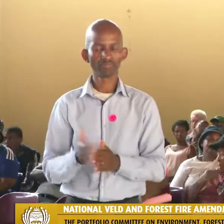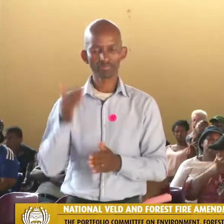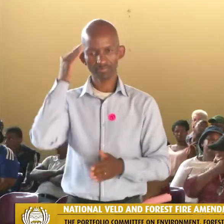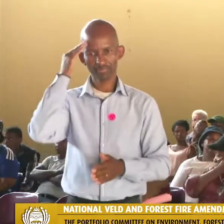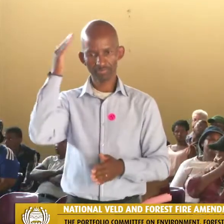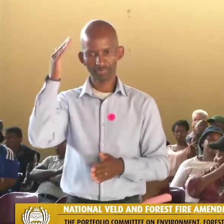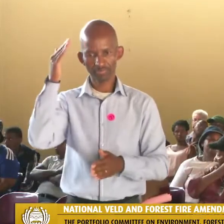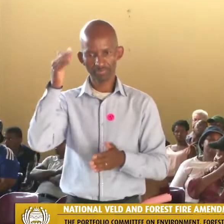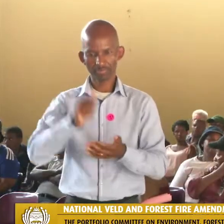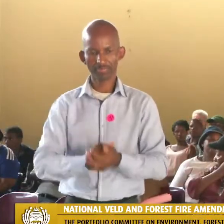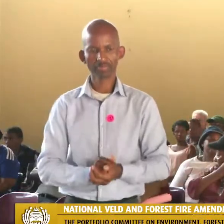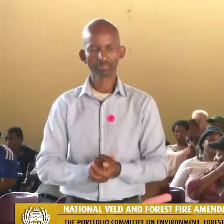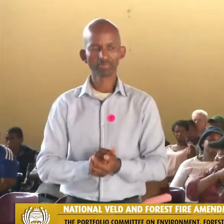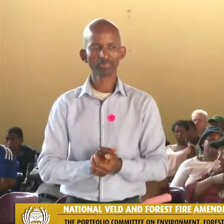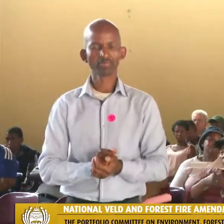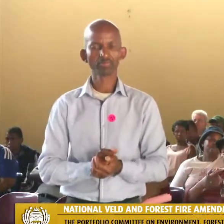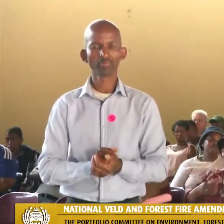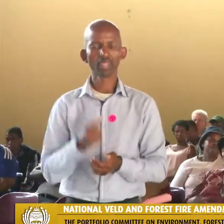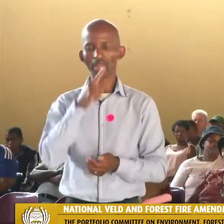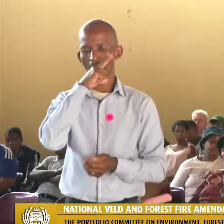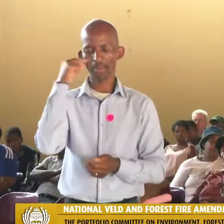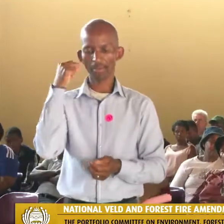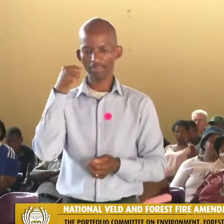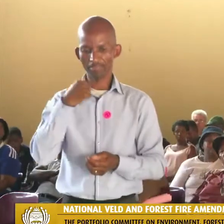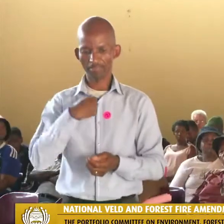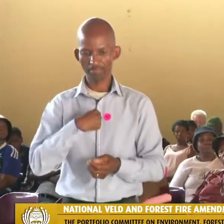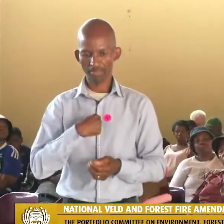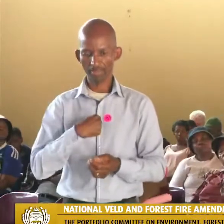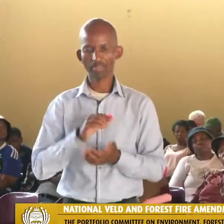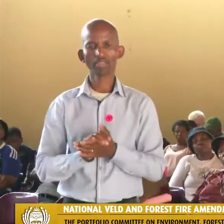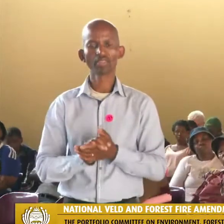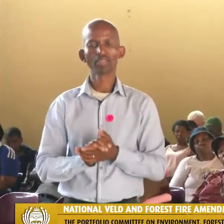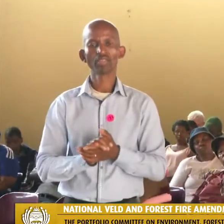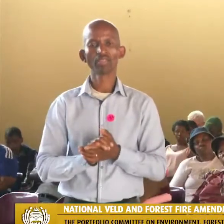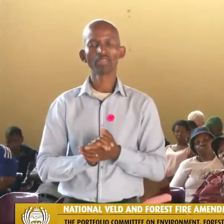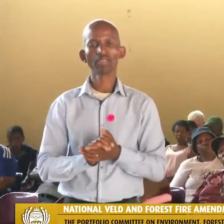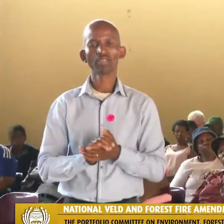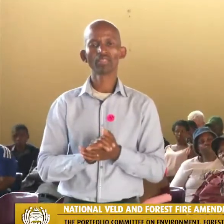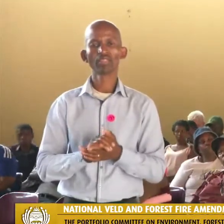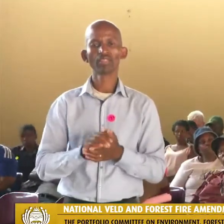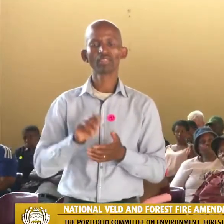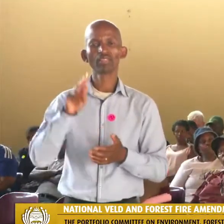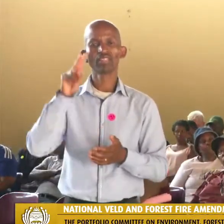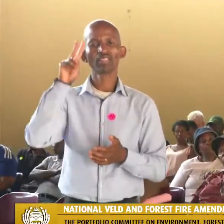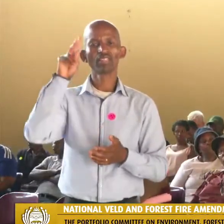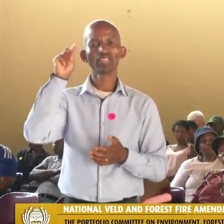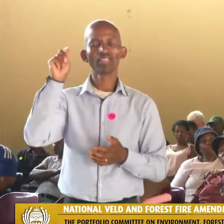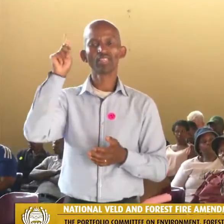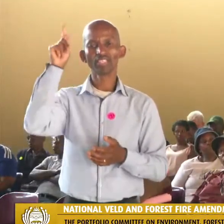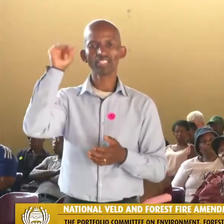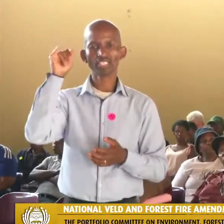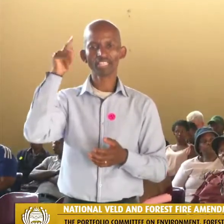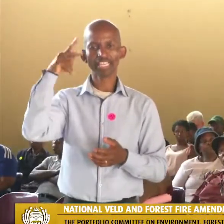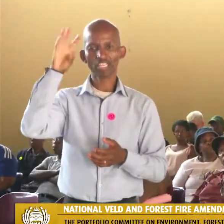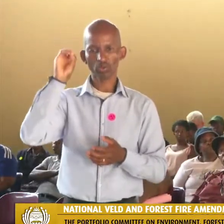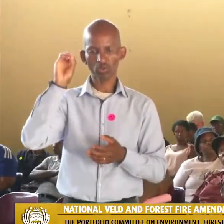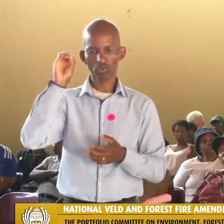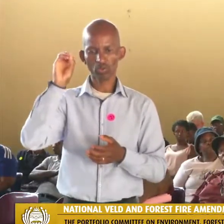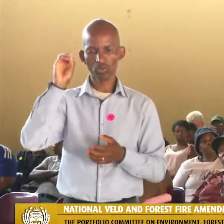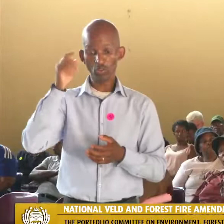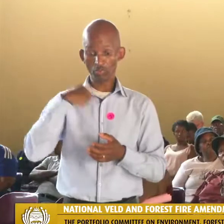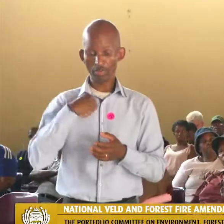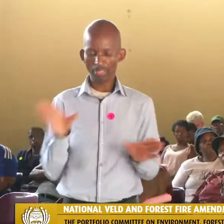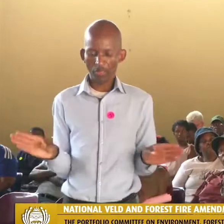Dumelang, I greet you all. ka lebitso ke nna Diketo wa kwa Maruping. My name is Diketlo Marupeng. Ke